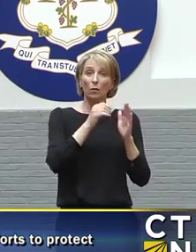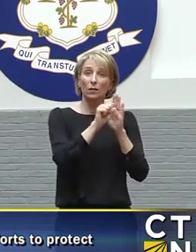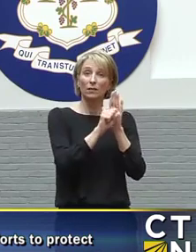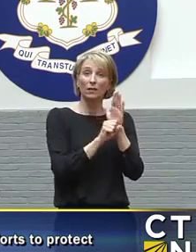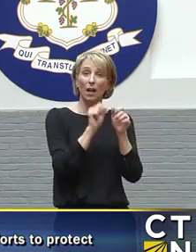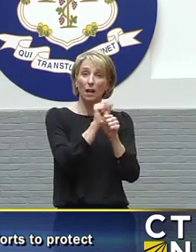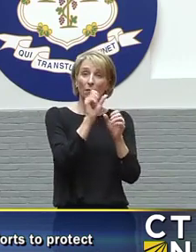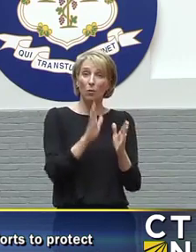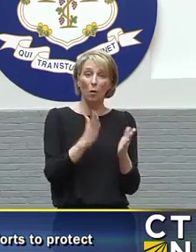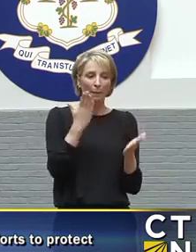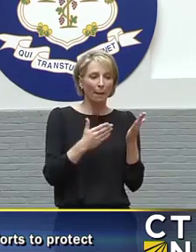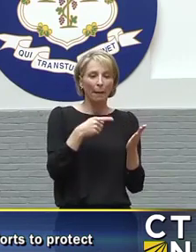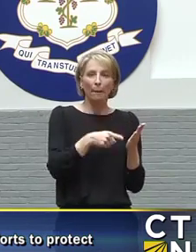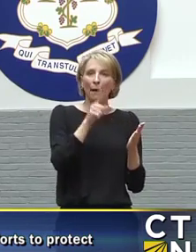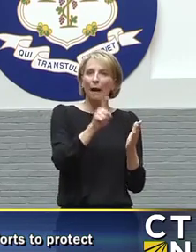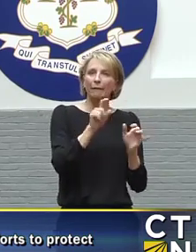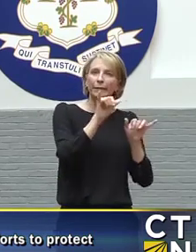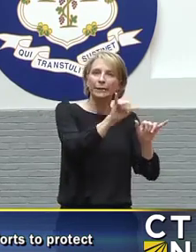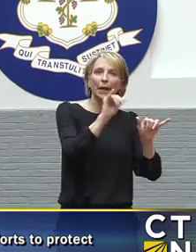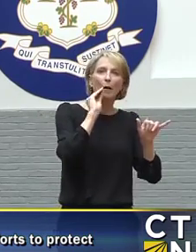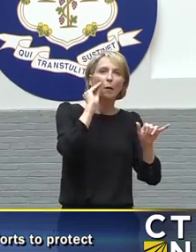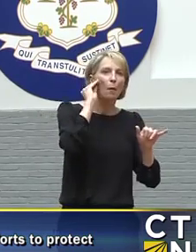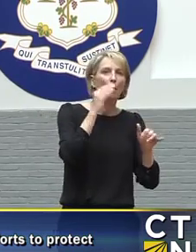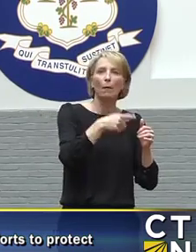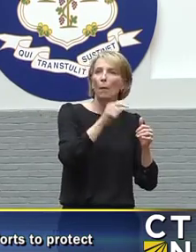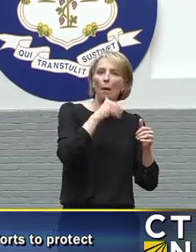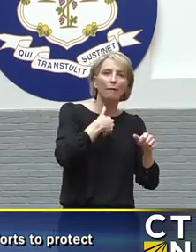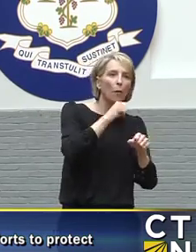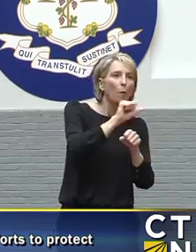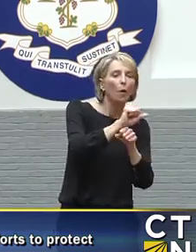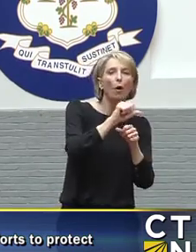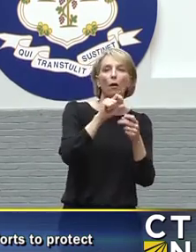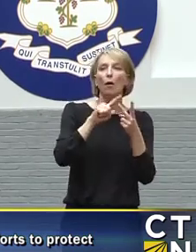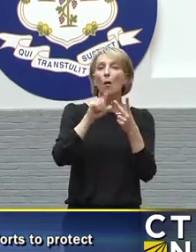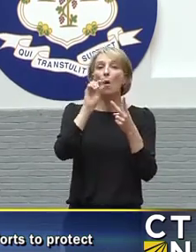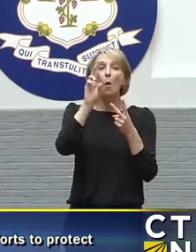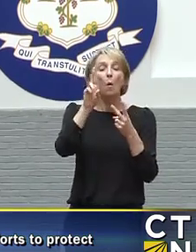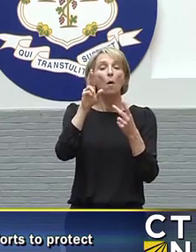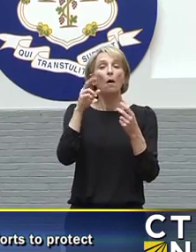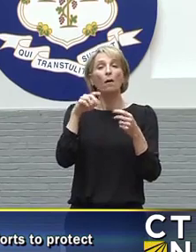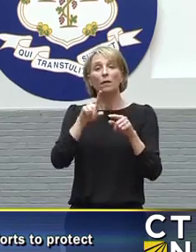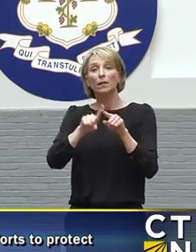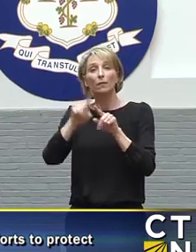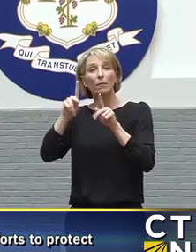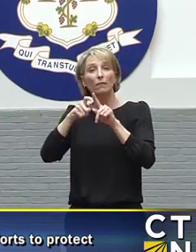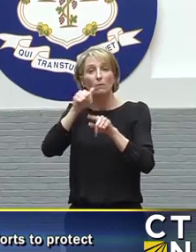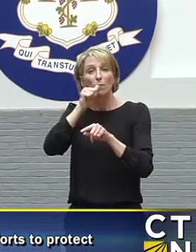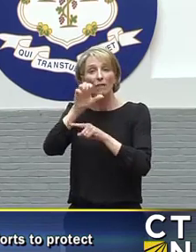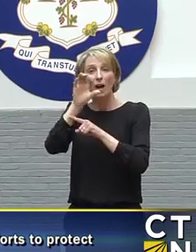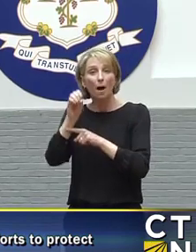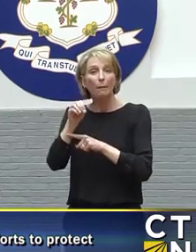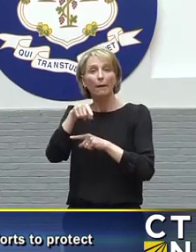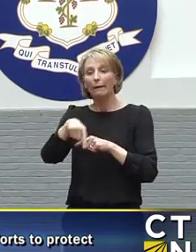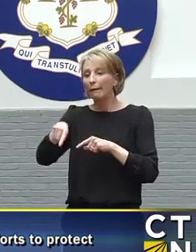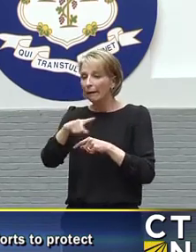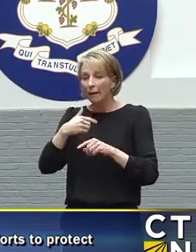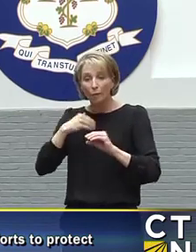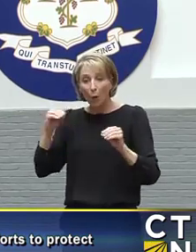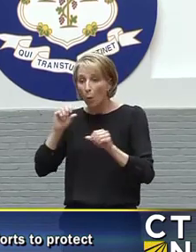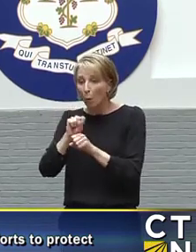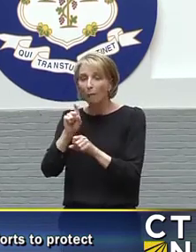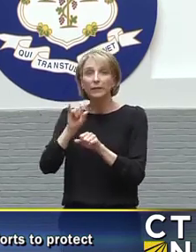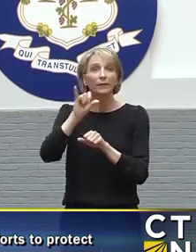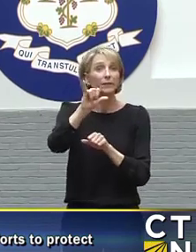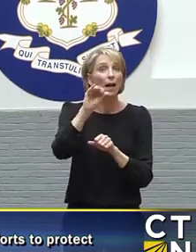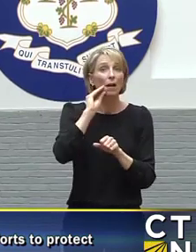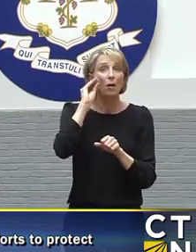don't have state work that they can do, or there's going to be a lot of other people from private non-essential businesses who are going to be home that don't have work to do.